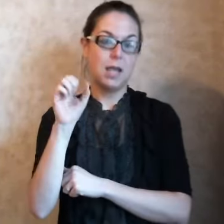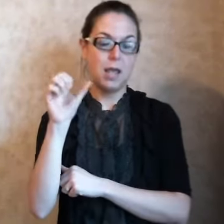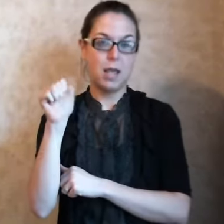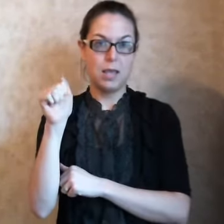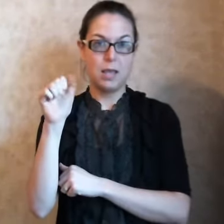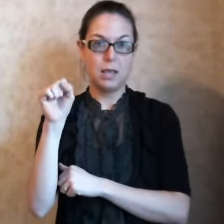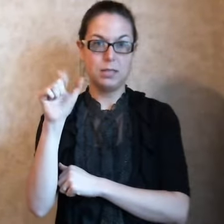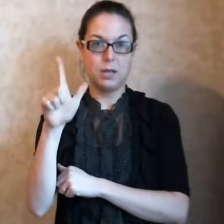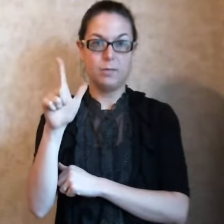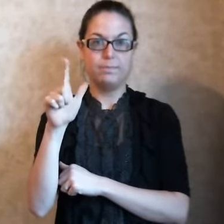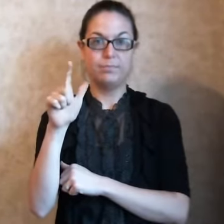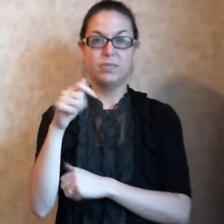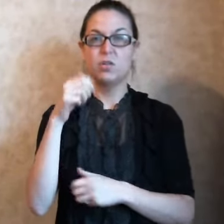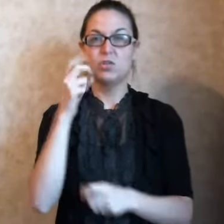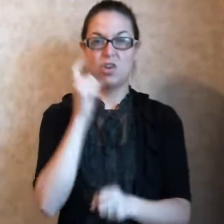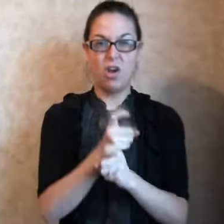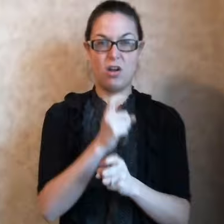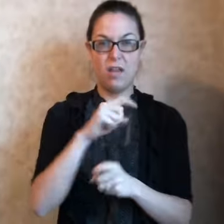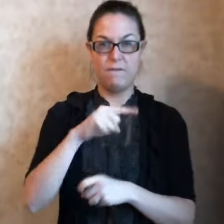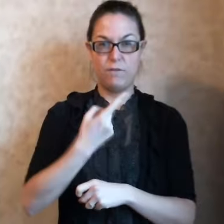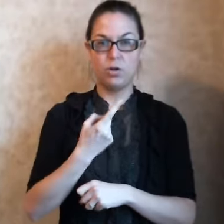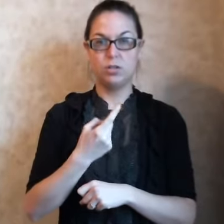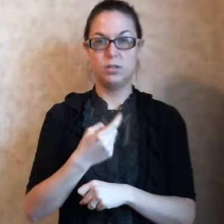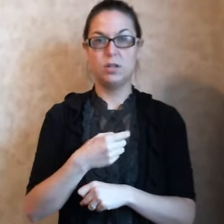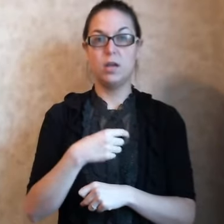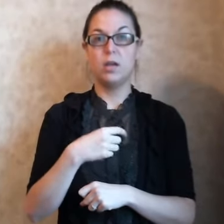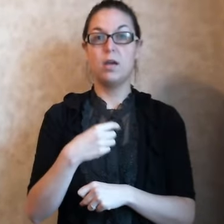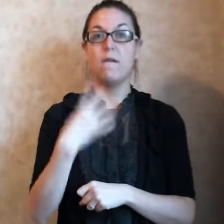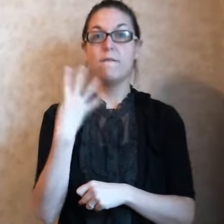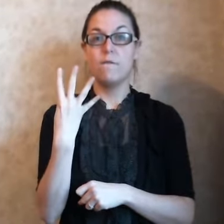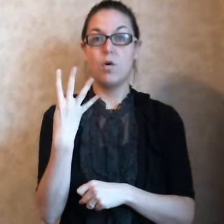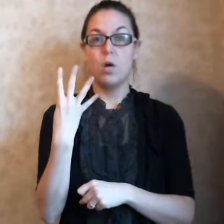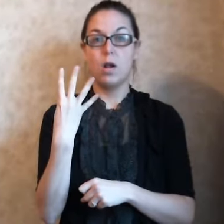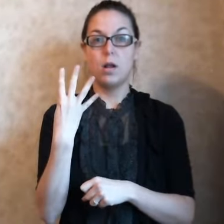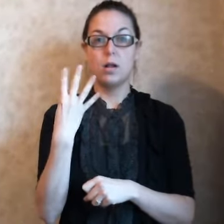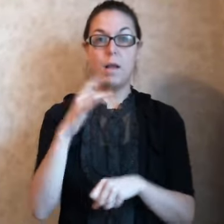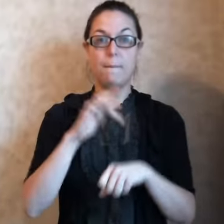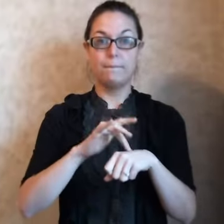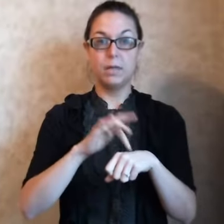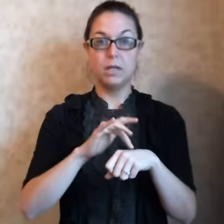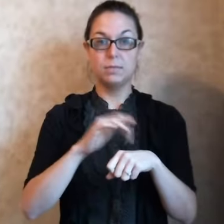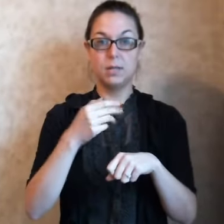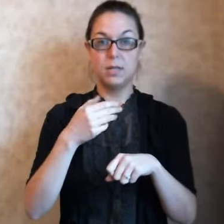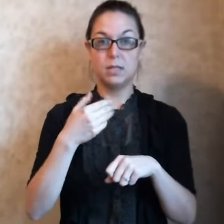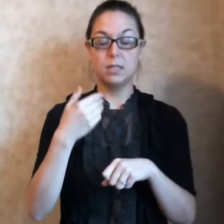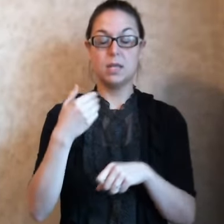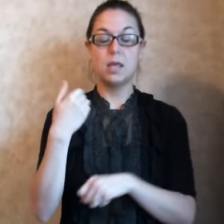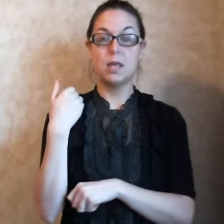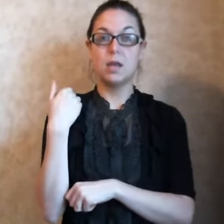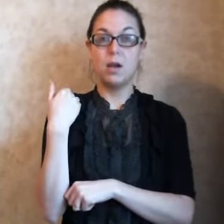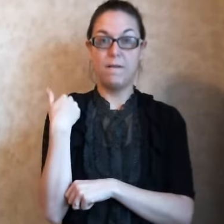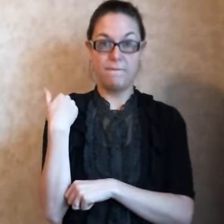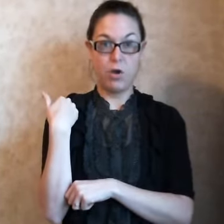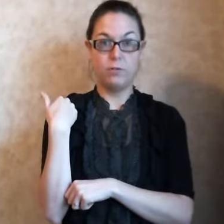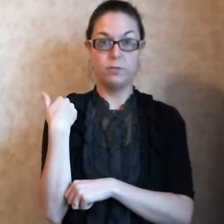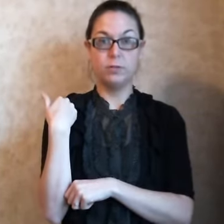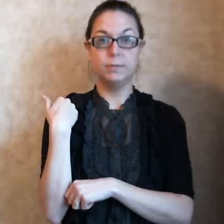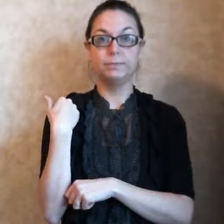There are 4 placements. The first is on the side of your lips, then the chin, your